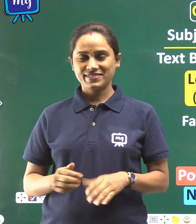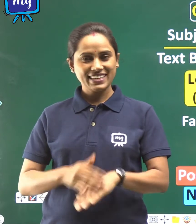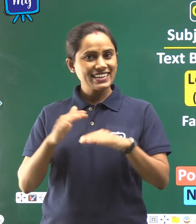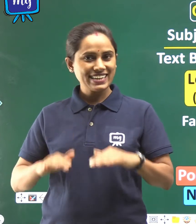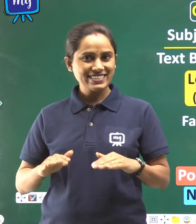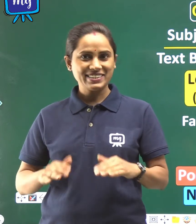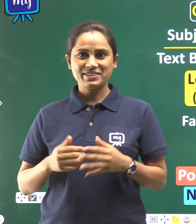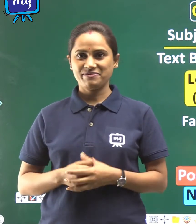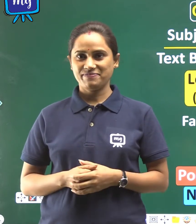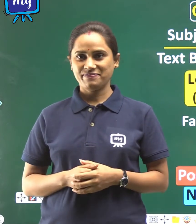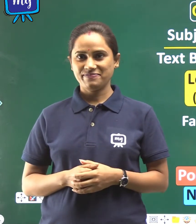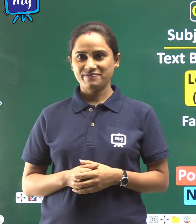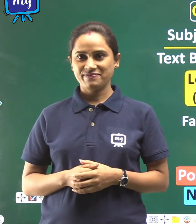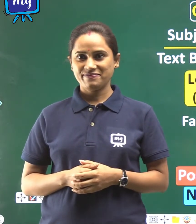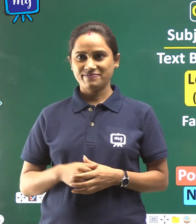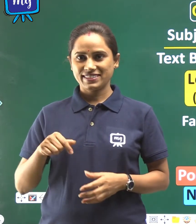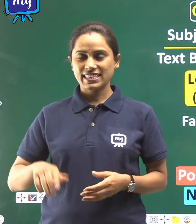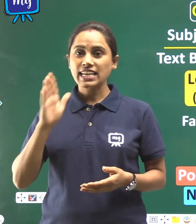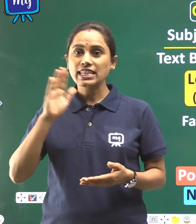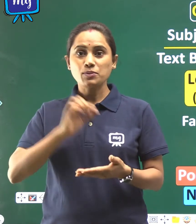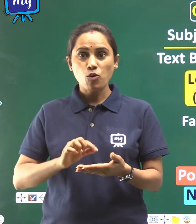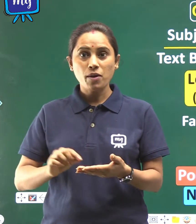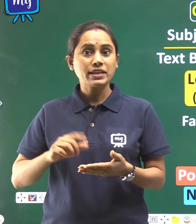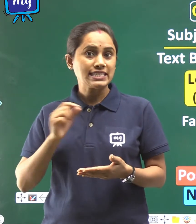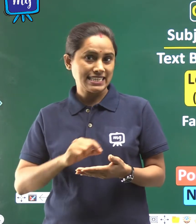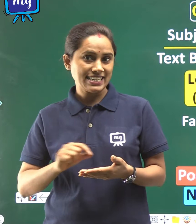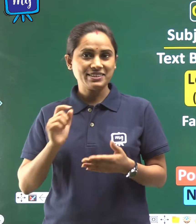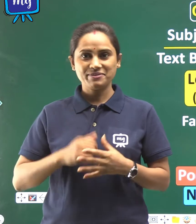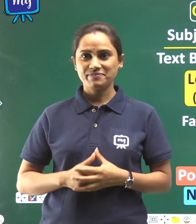Dear children, this poem is written